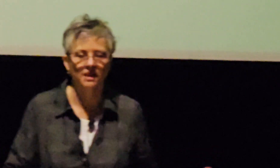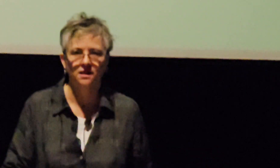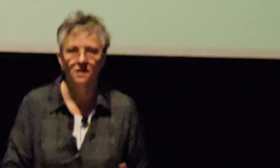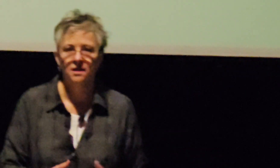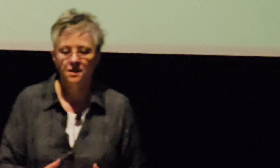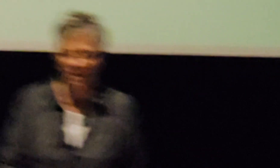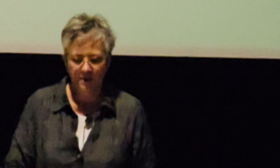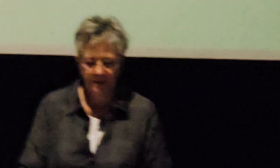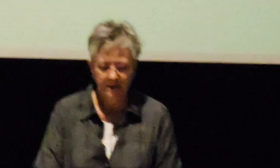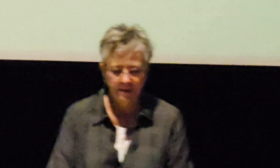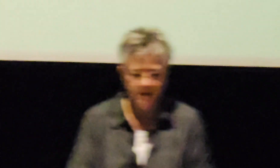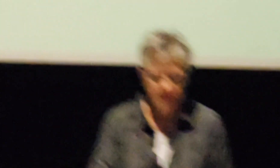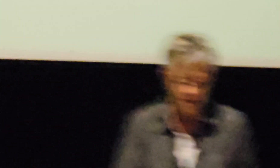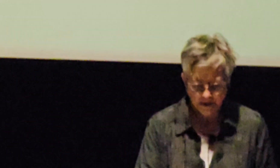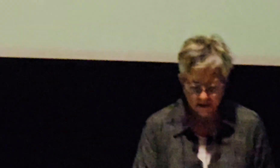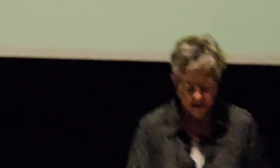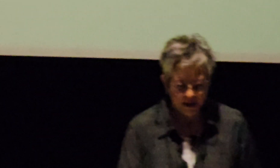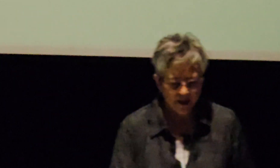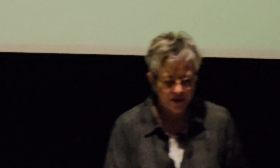And again, what does that mean?